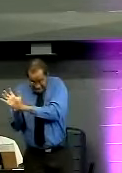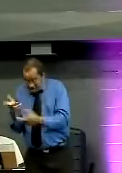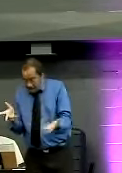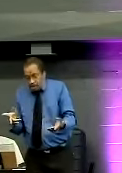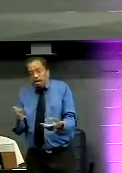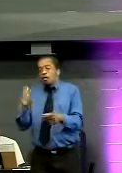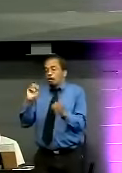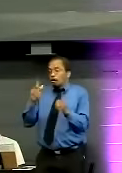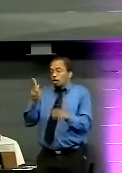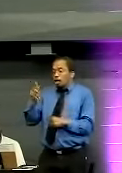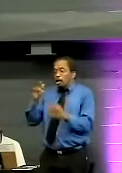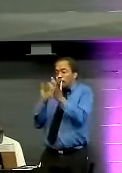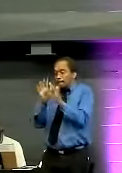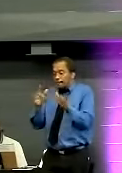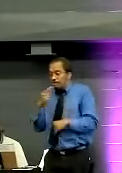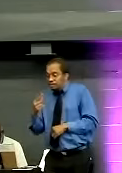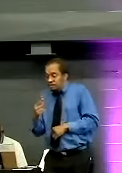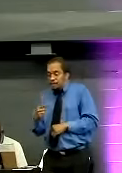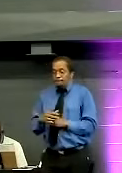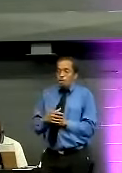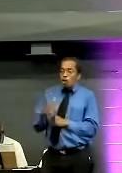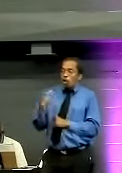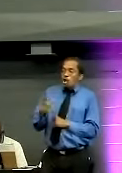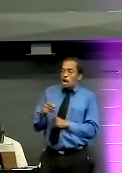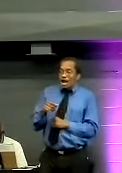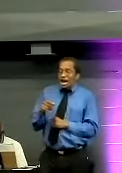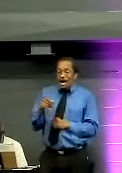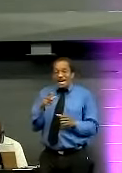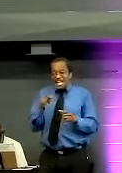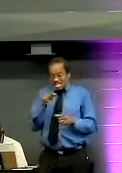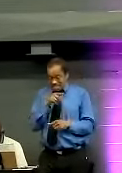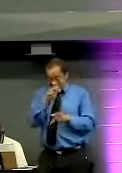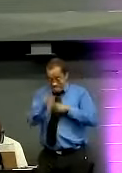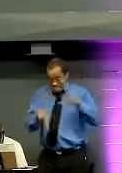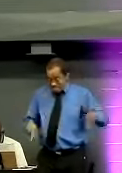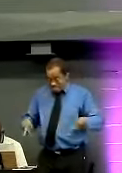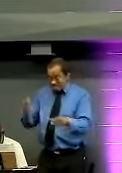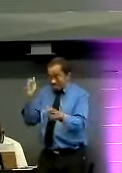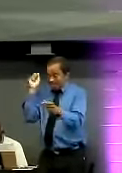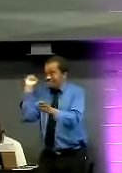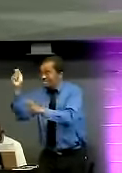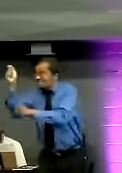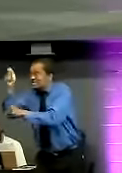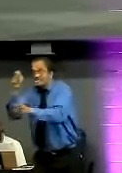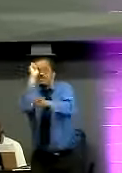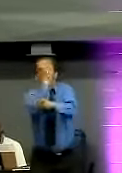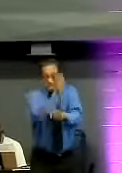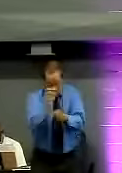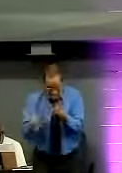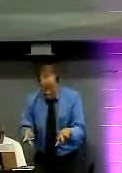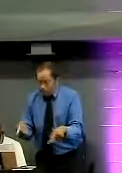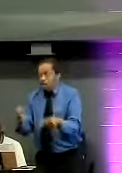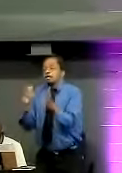this, catch it. The Passion Translation says, while they were nailing him, Okay. He was